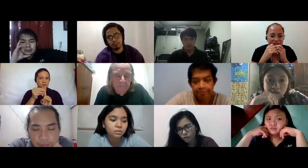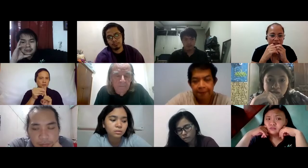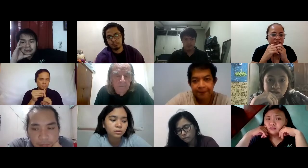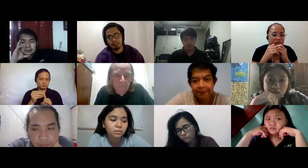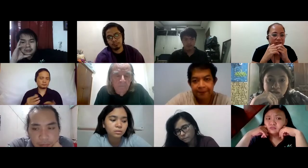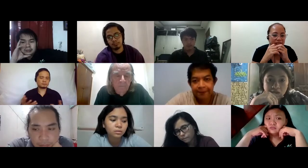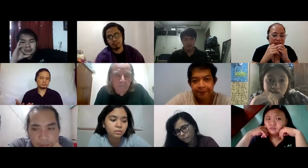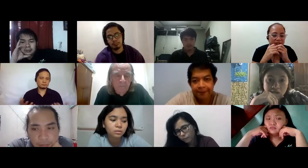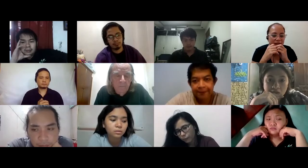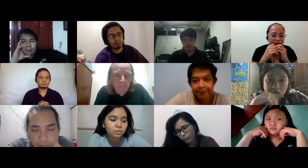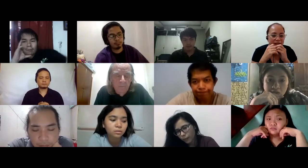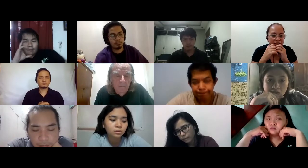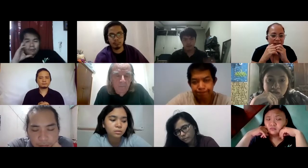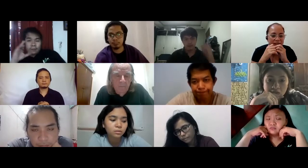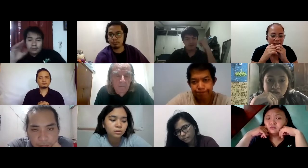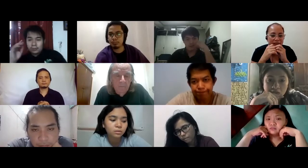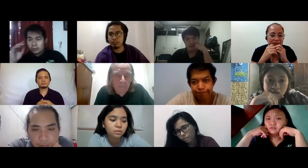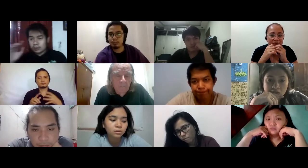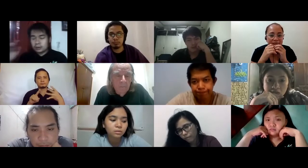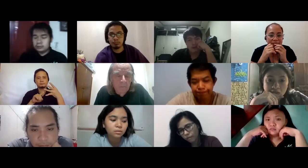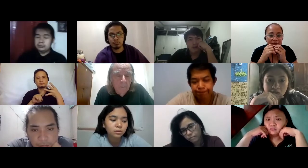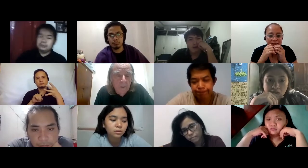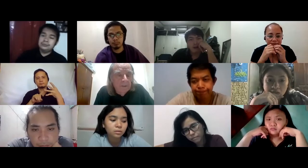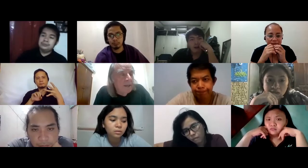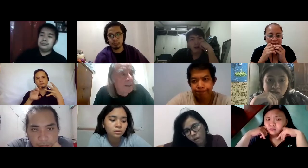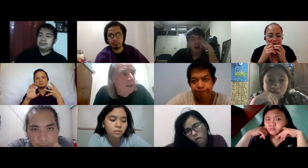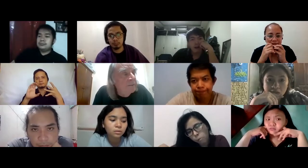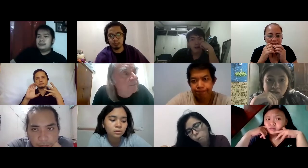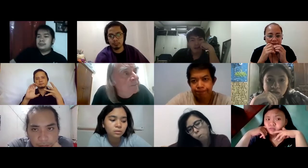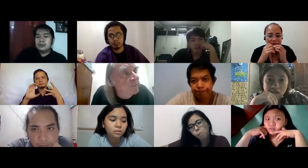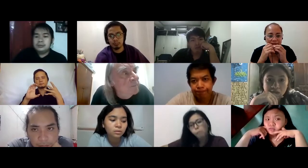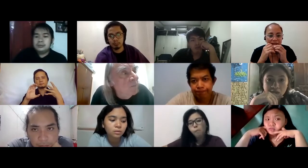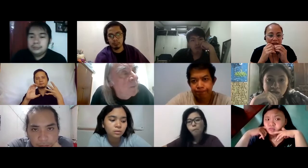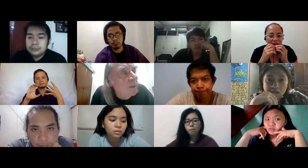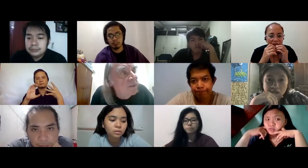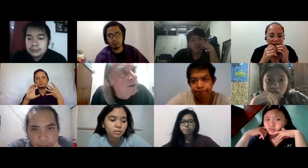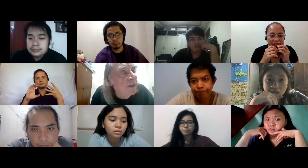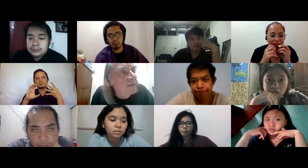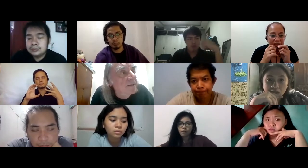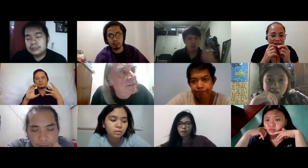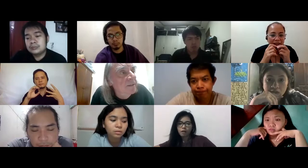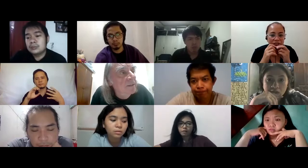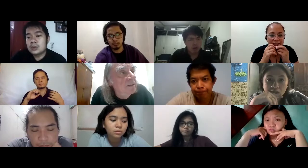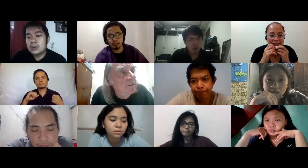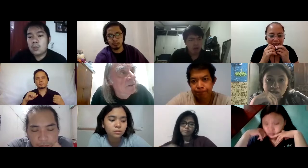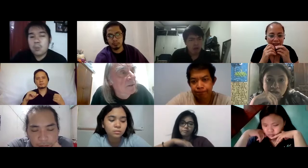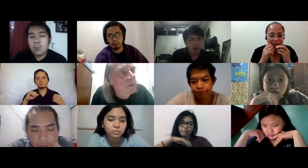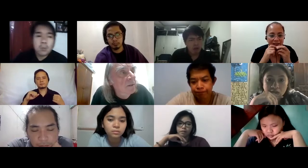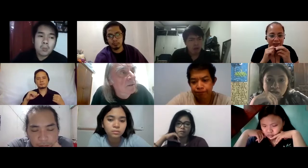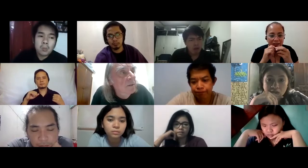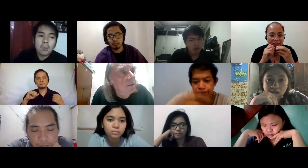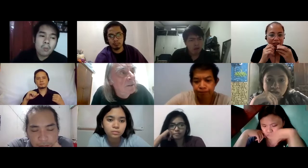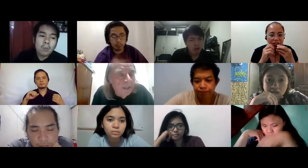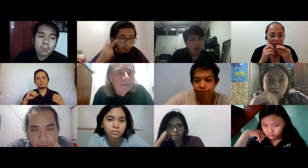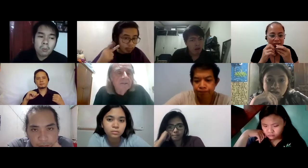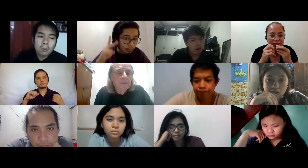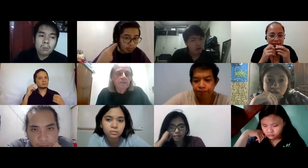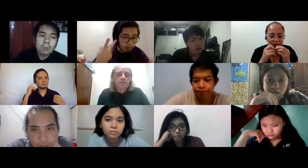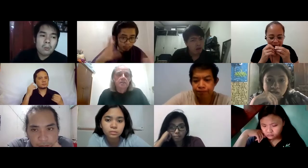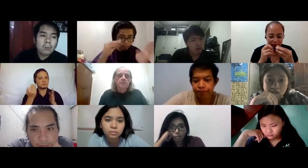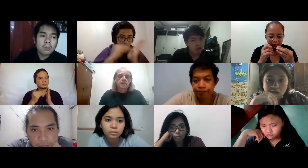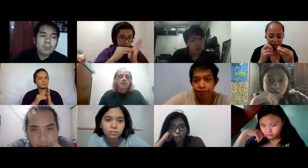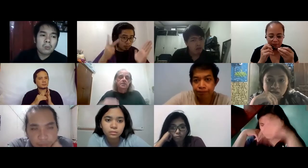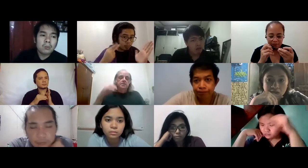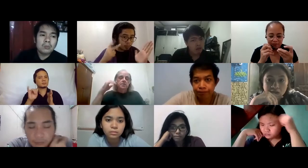Yeah. So the answer is C. Ray said. Say again? Ray said the answer is C. The answer Yes. is